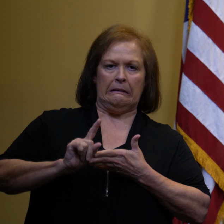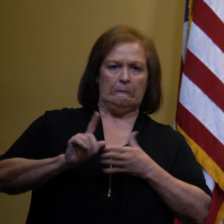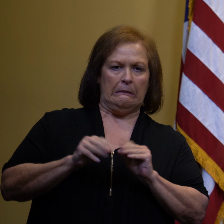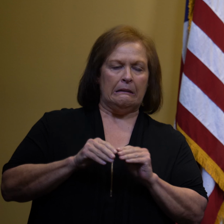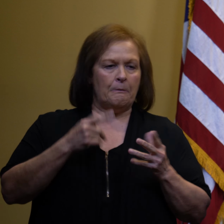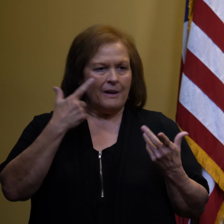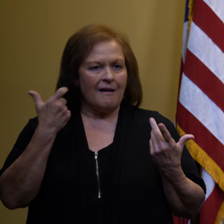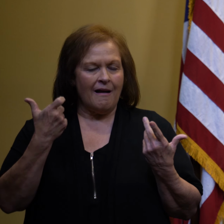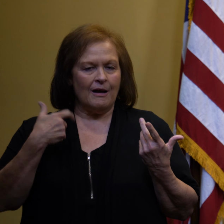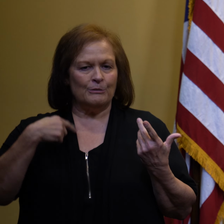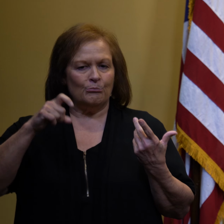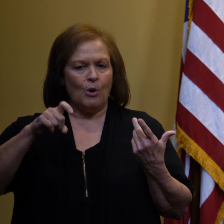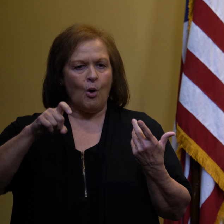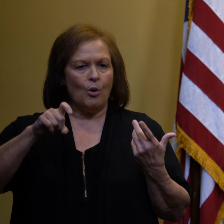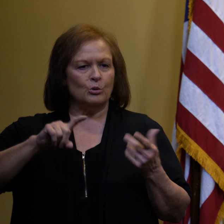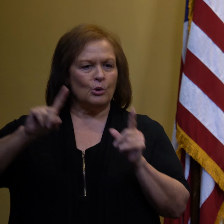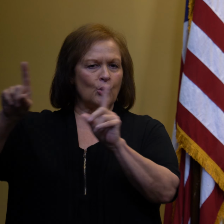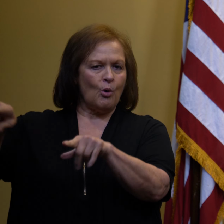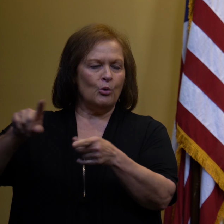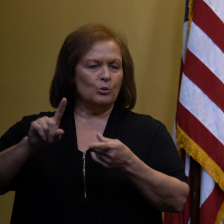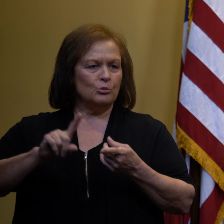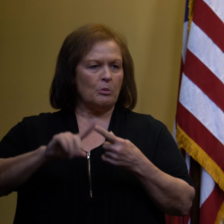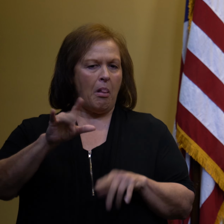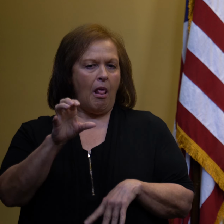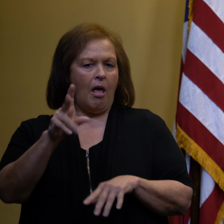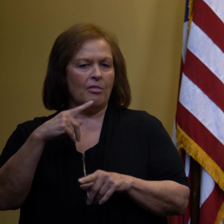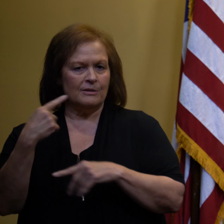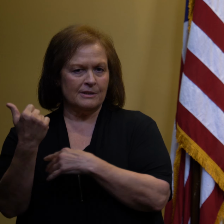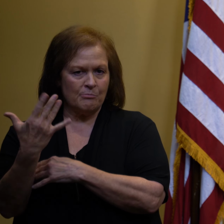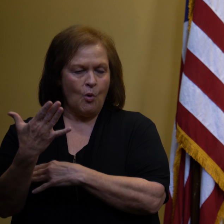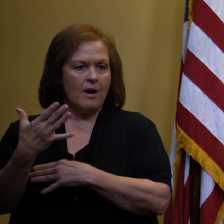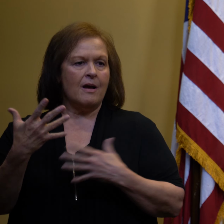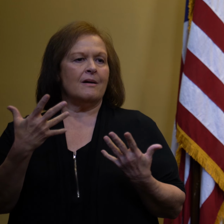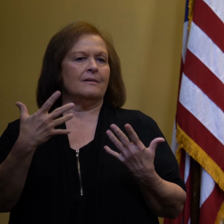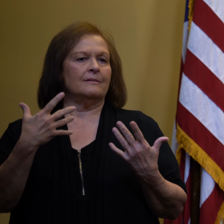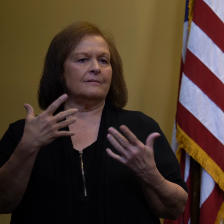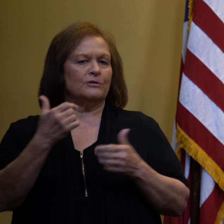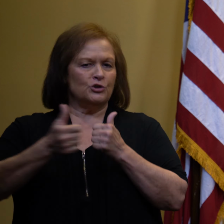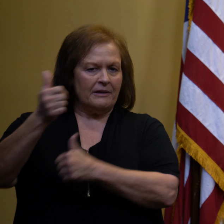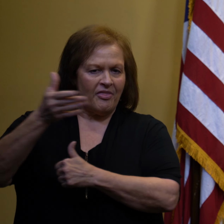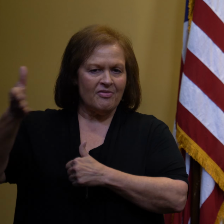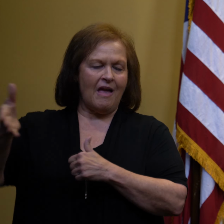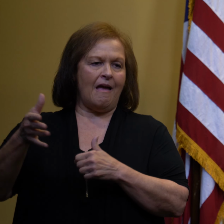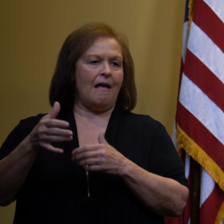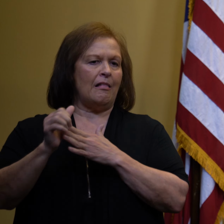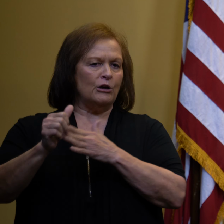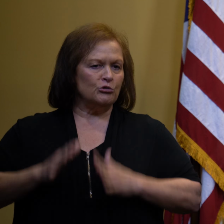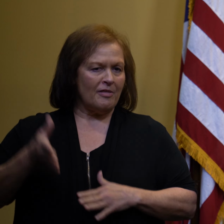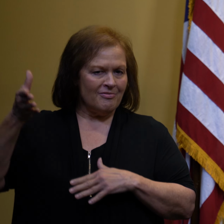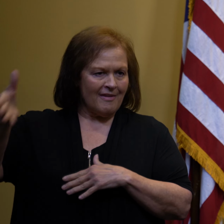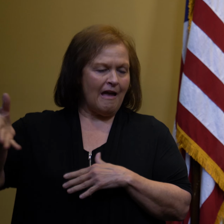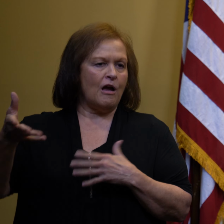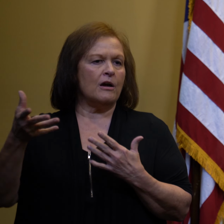was actually supposed to be at Adopt the Block this morning. And I have, our chiefs there, leadership there,